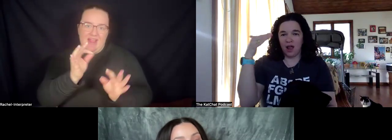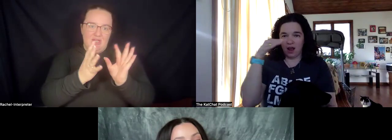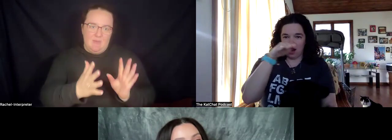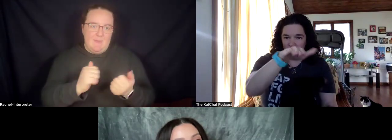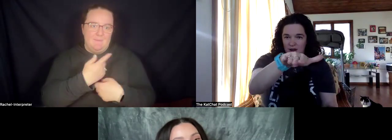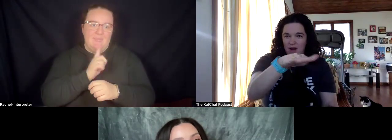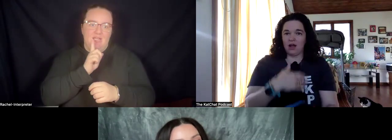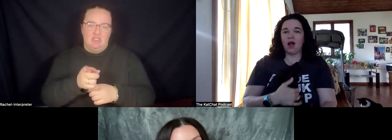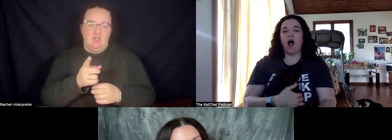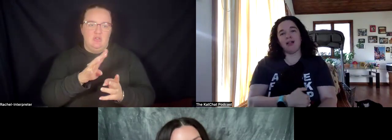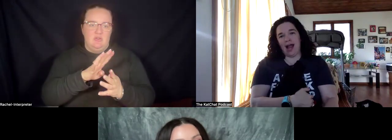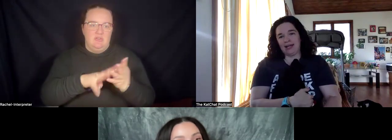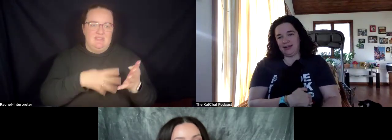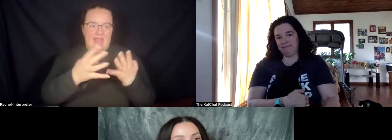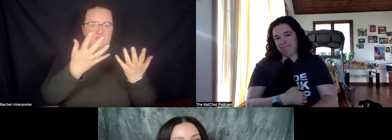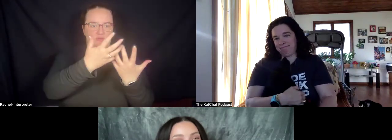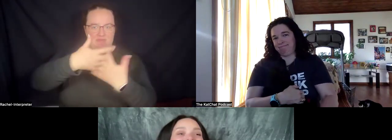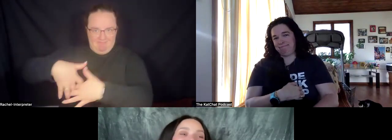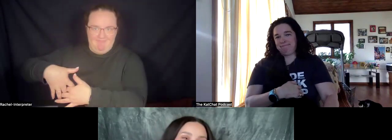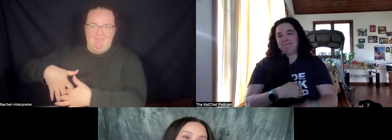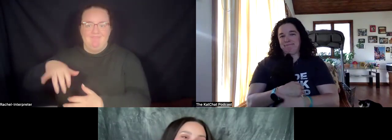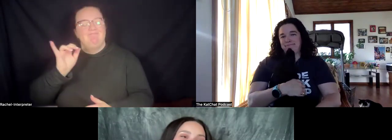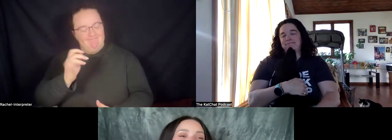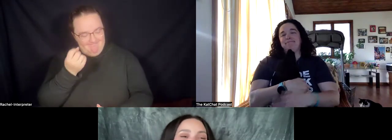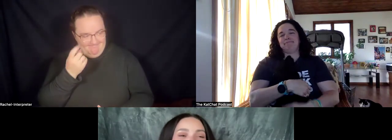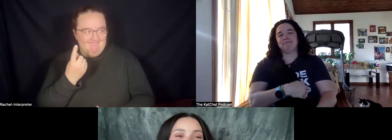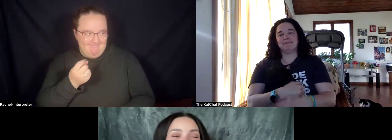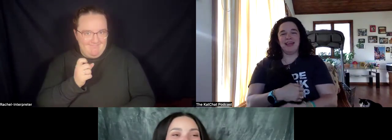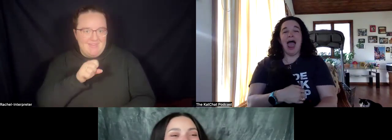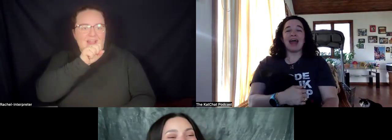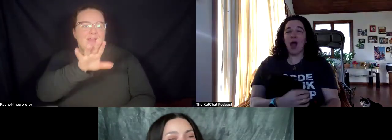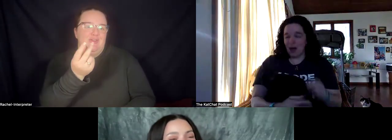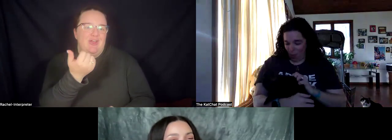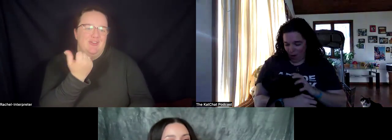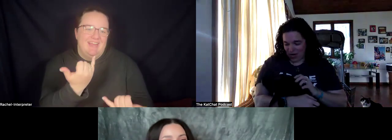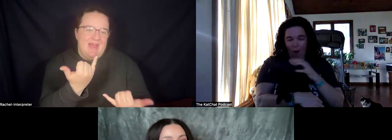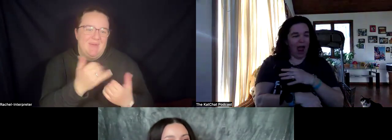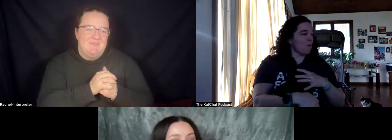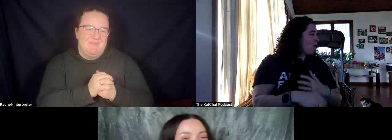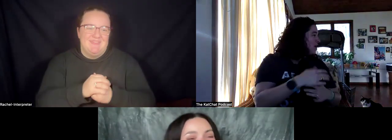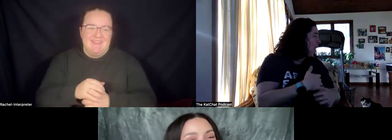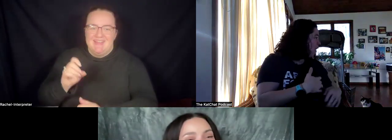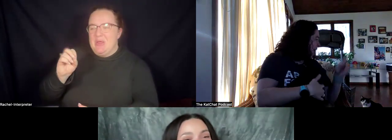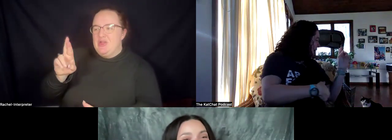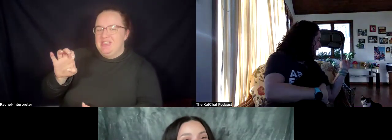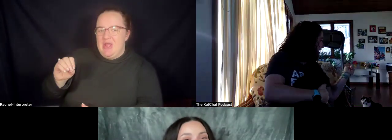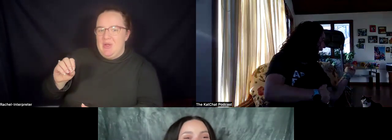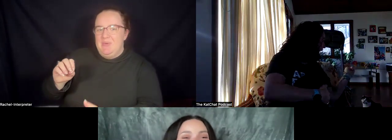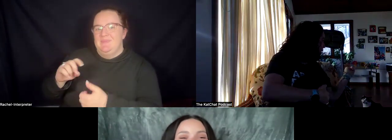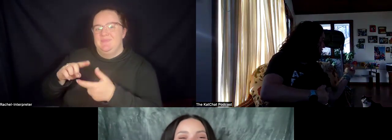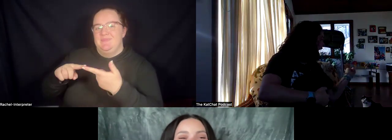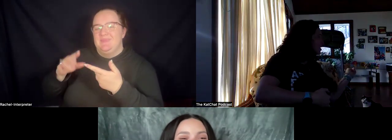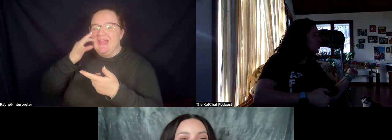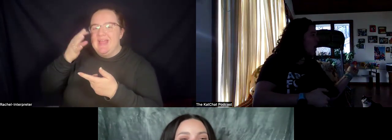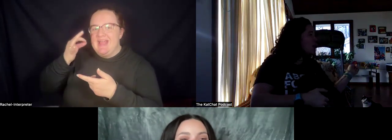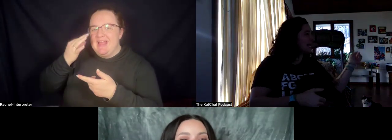schedule A align. line. Yes. I love your dog right now I as know it's well. Oreo. I have Oreo. I have a